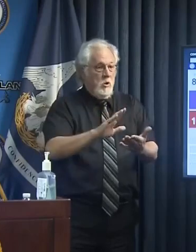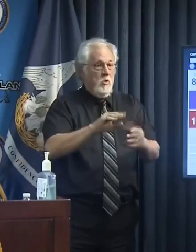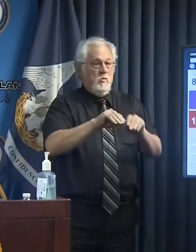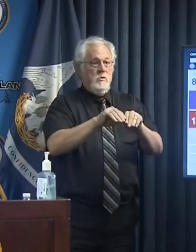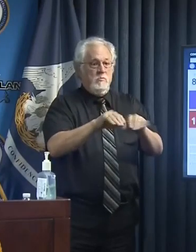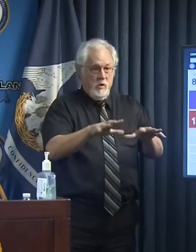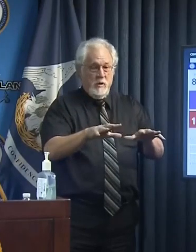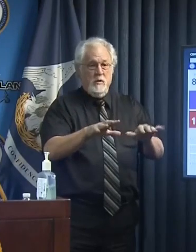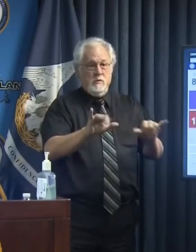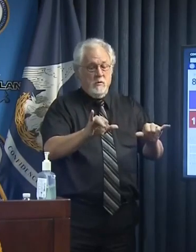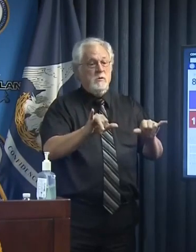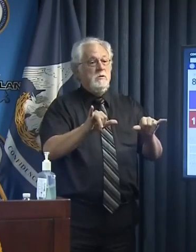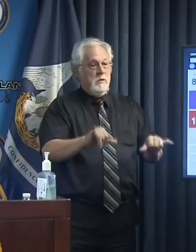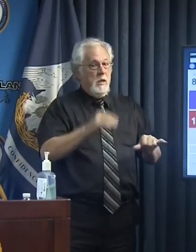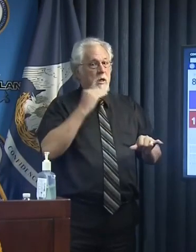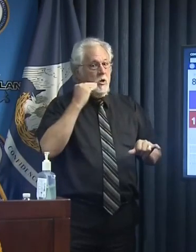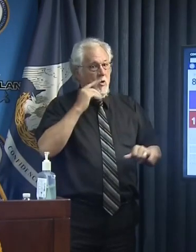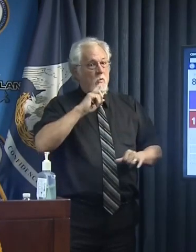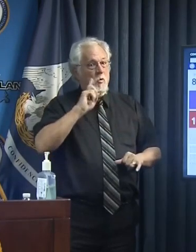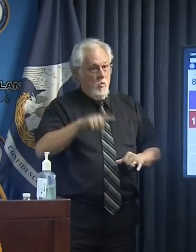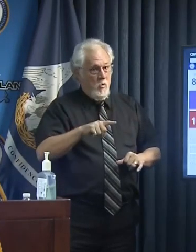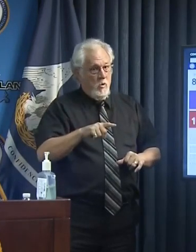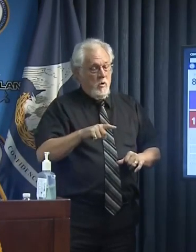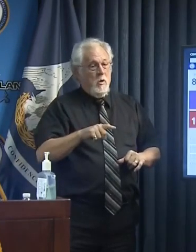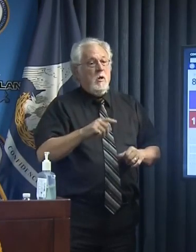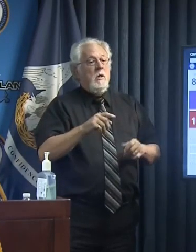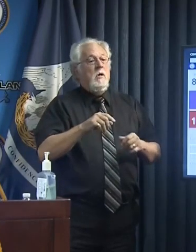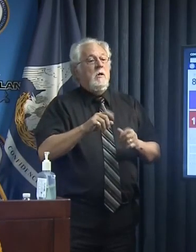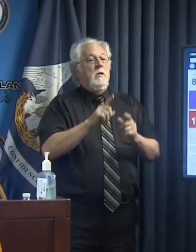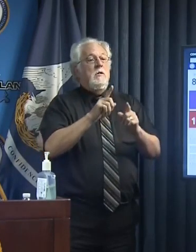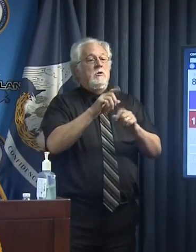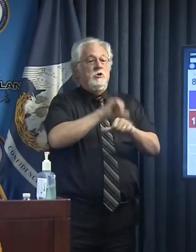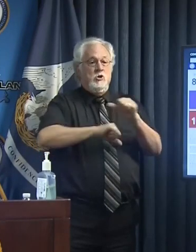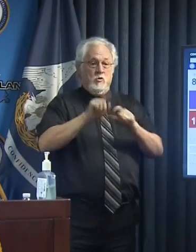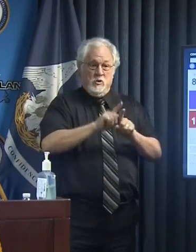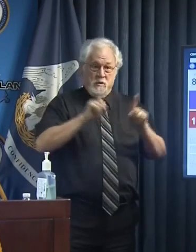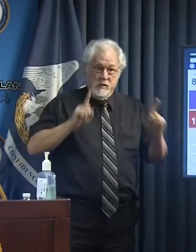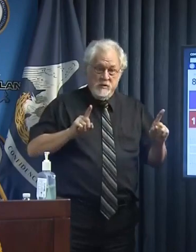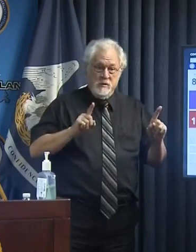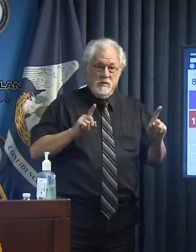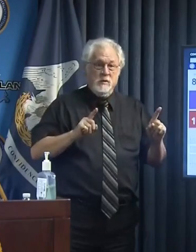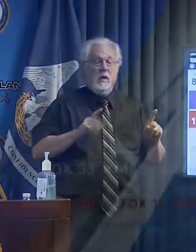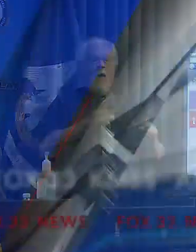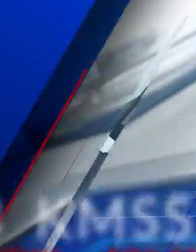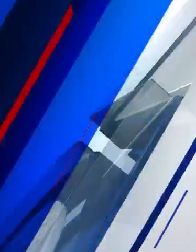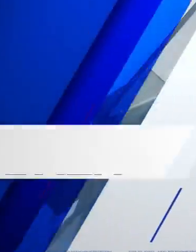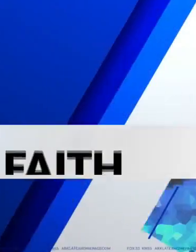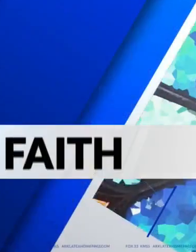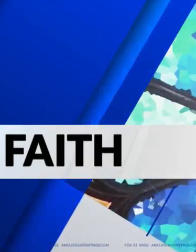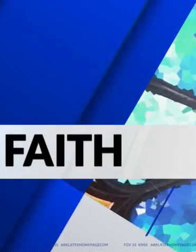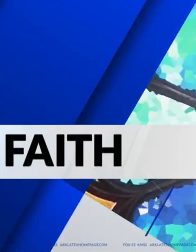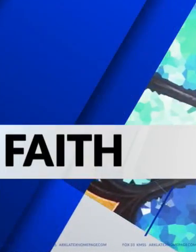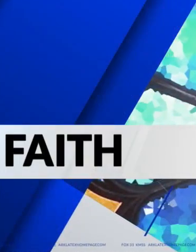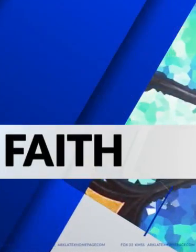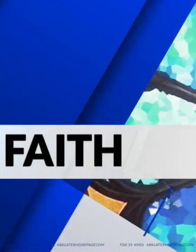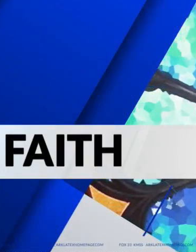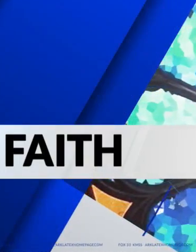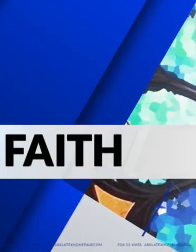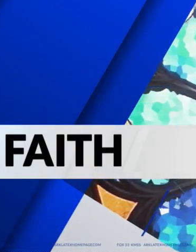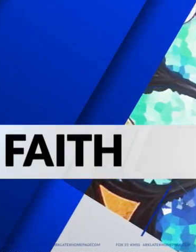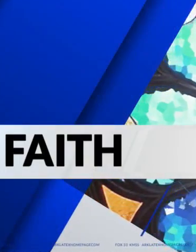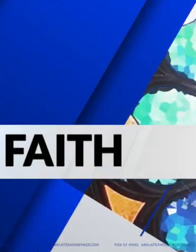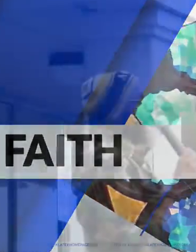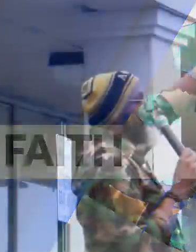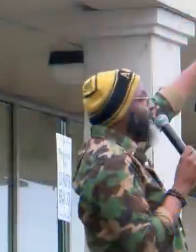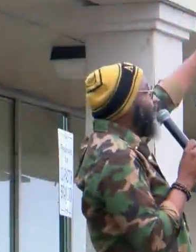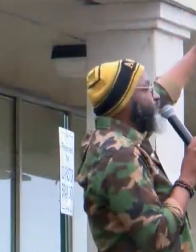Governor has given Louisiana churches the okay to hold outdoor church services this weekend. And tonight in Fox Faith, Praise Temple in